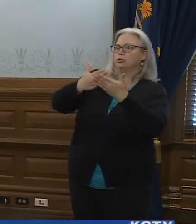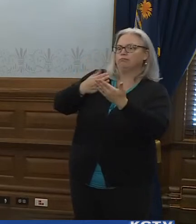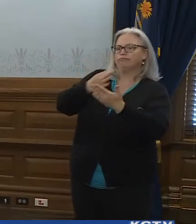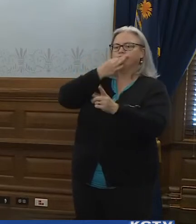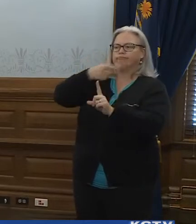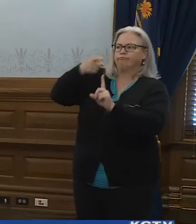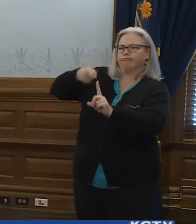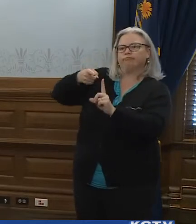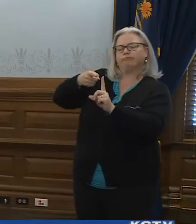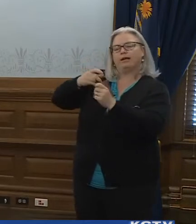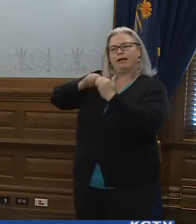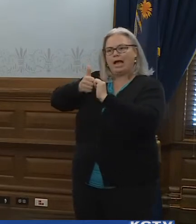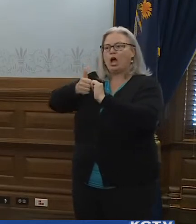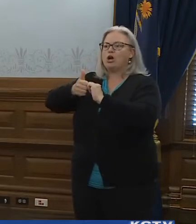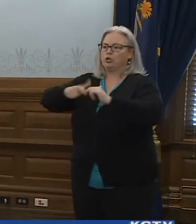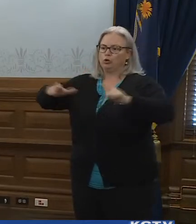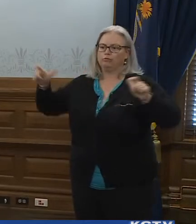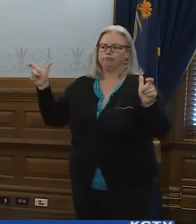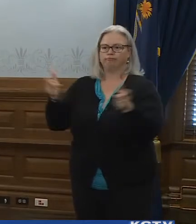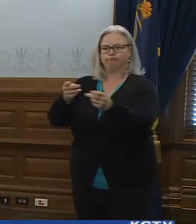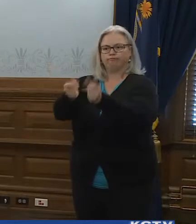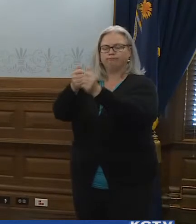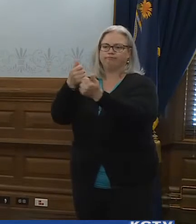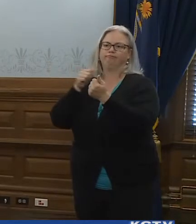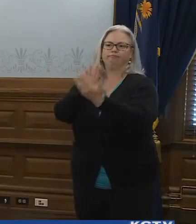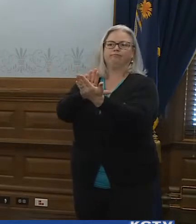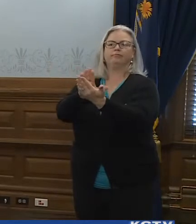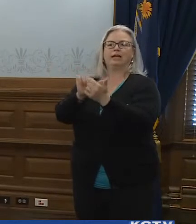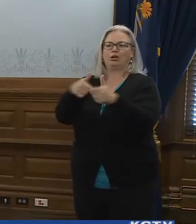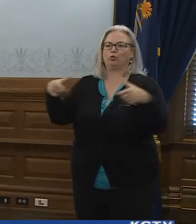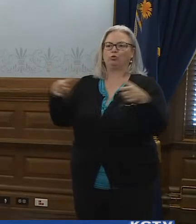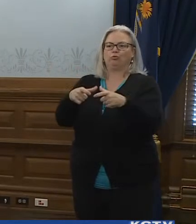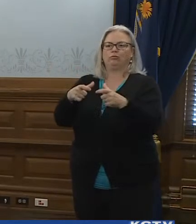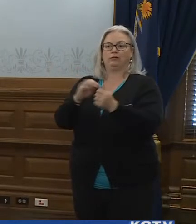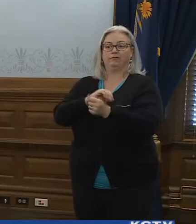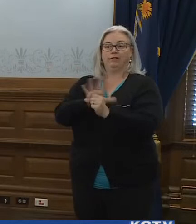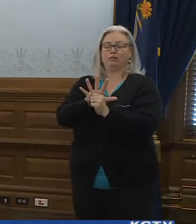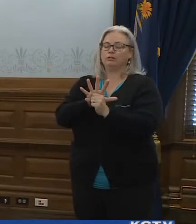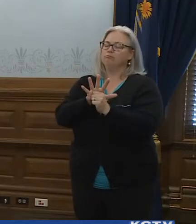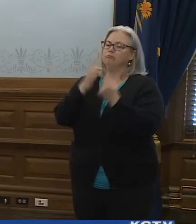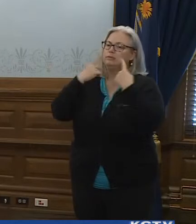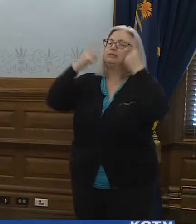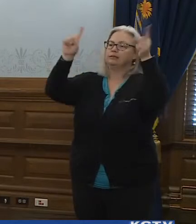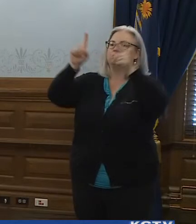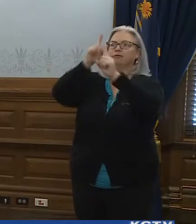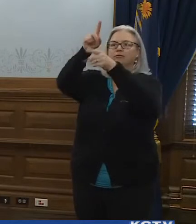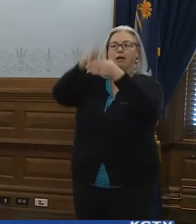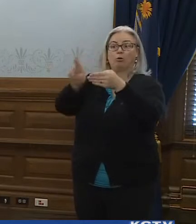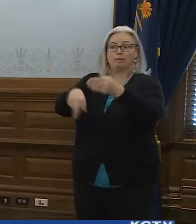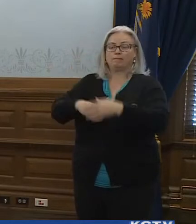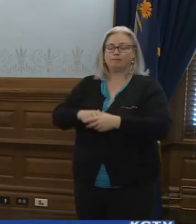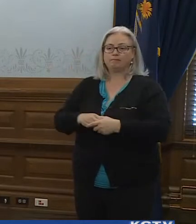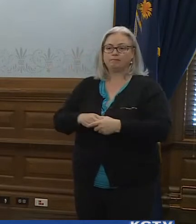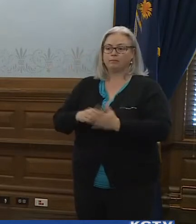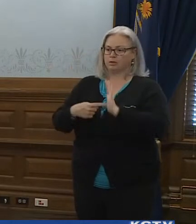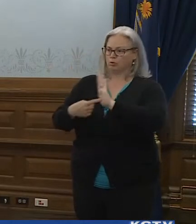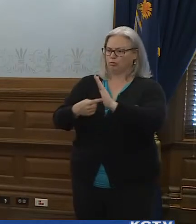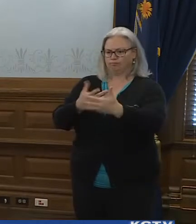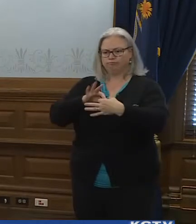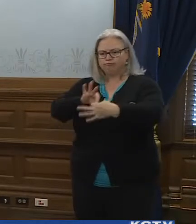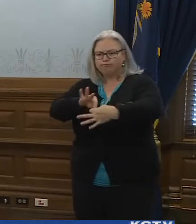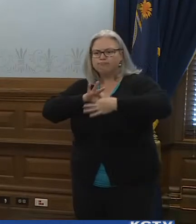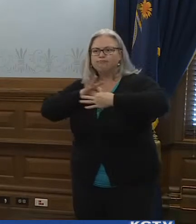work to address and contain the virus, and it was a very successful outcome. It shows the